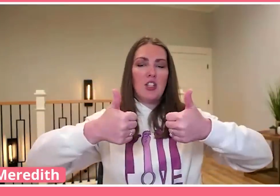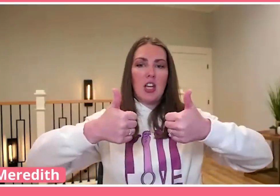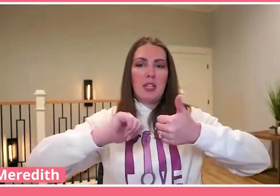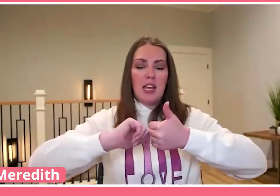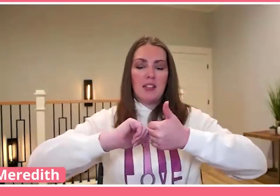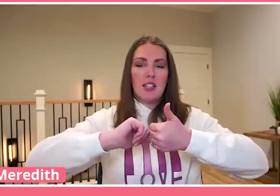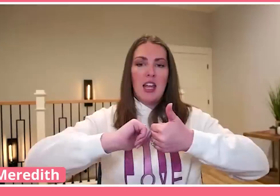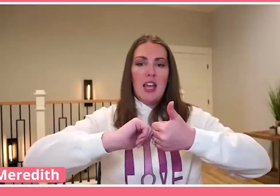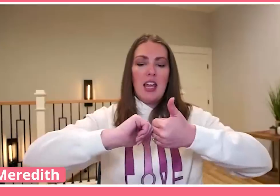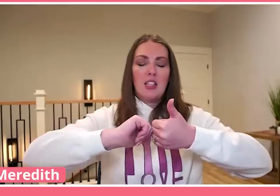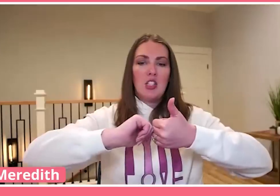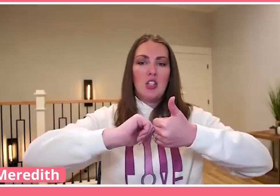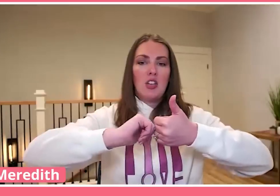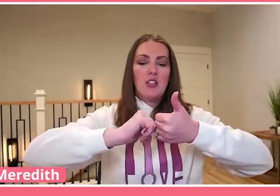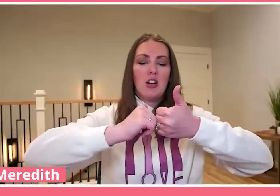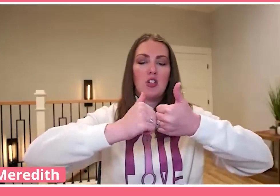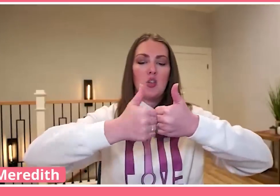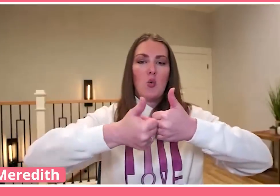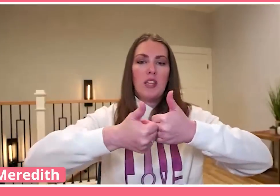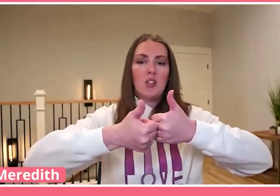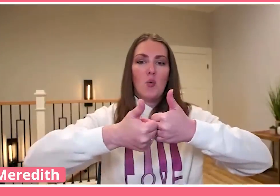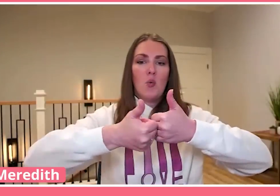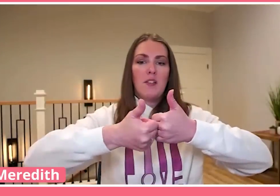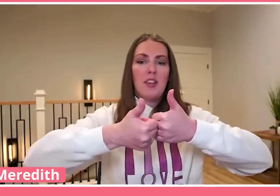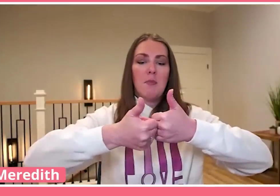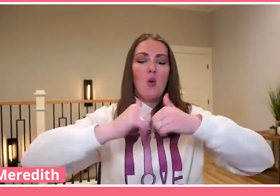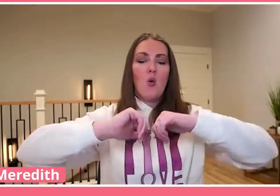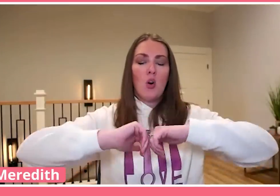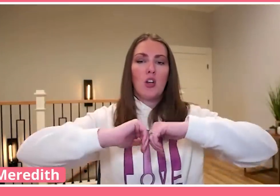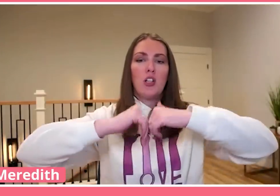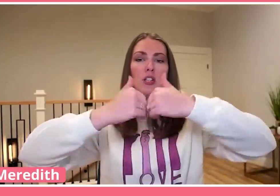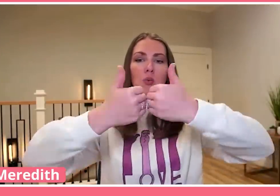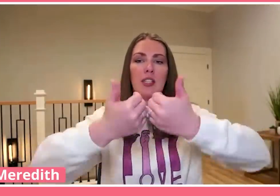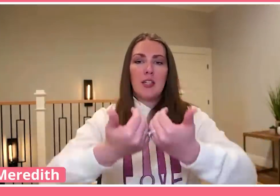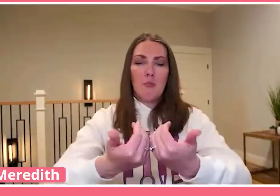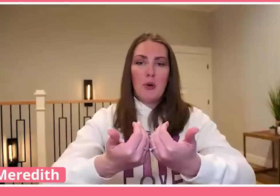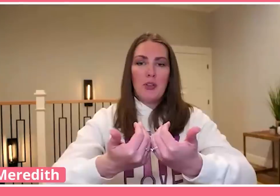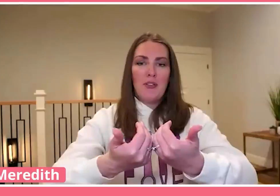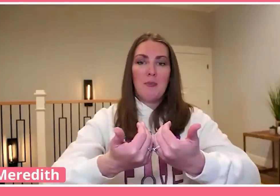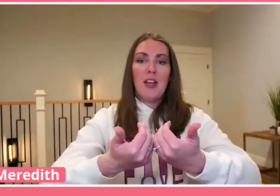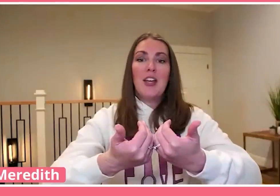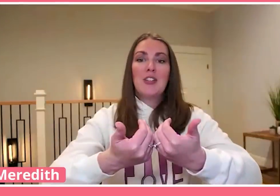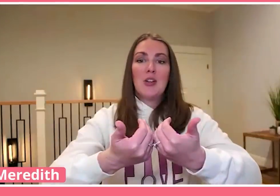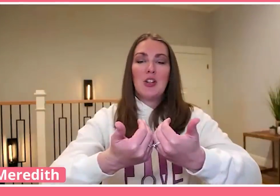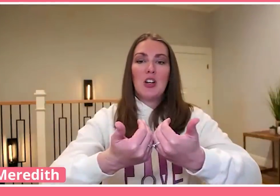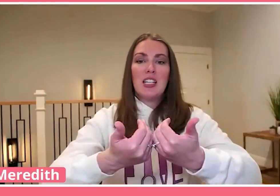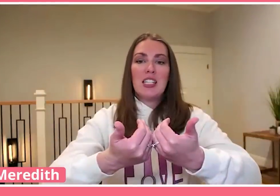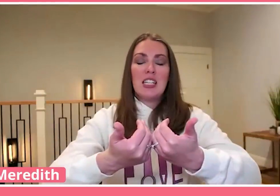-shaped hands. And you're either going to twist one of them or you can twist both of them. So you're going to see